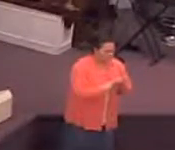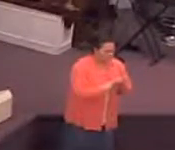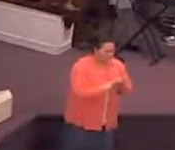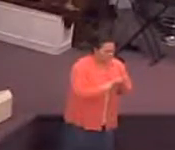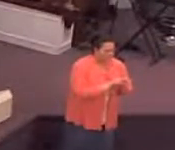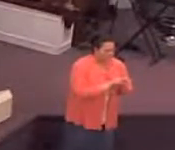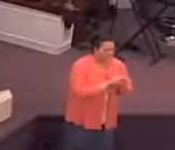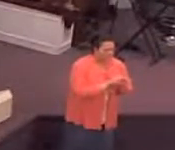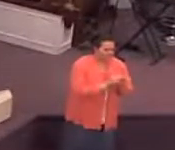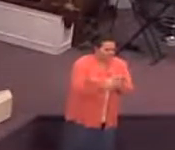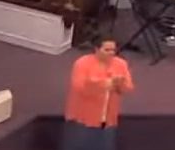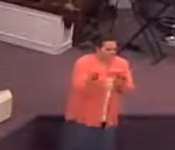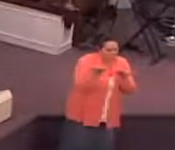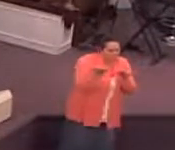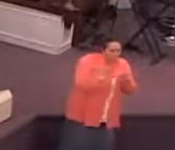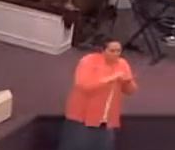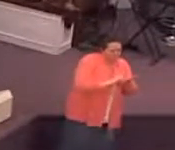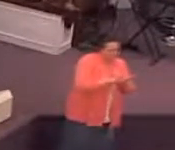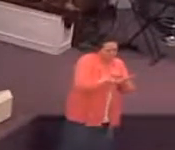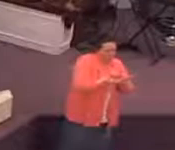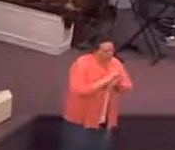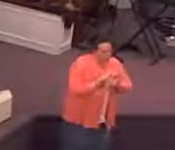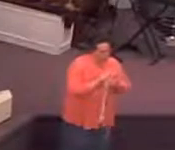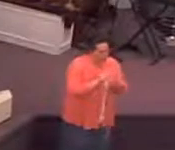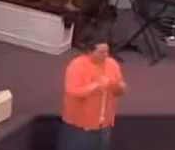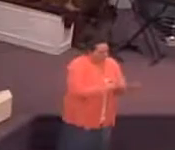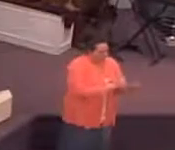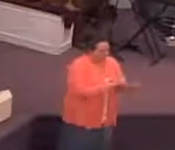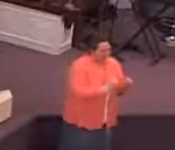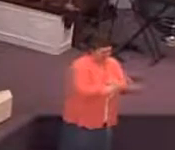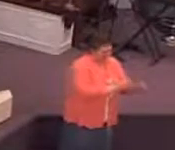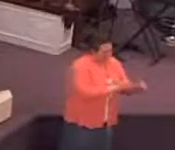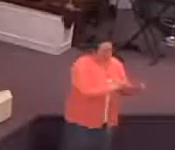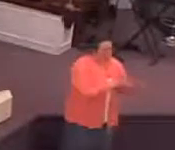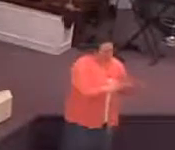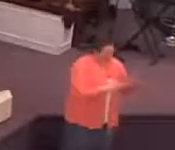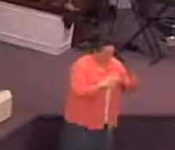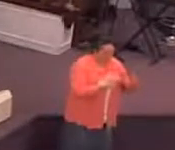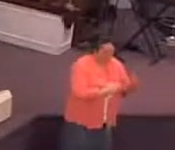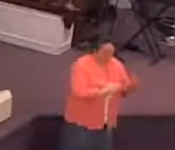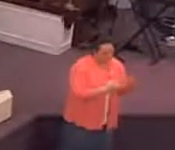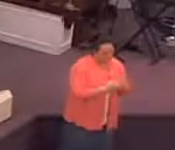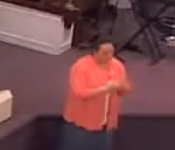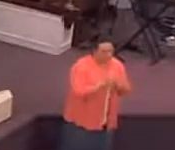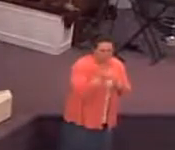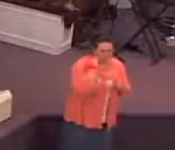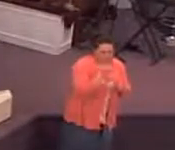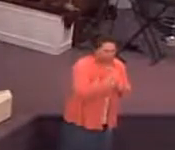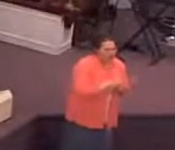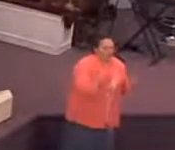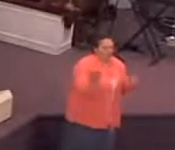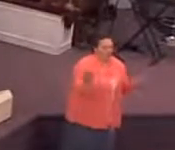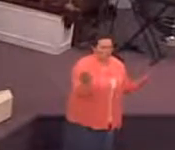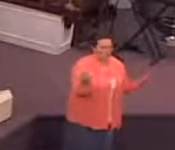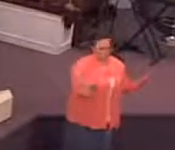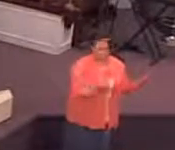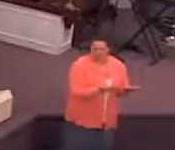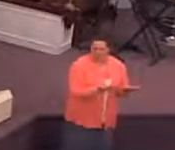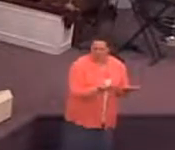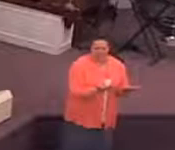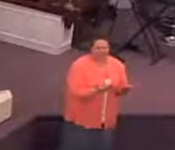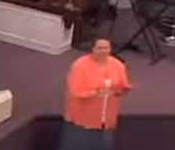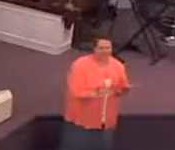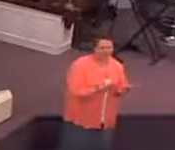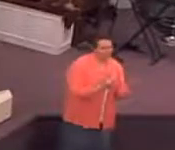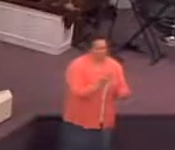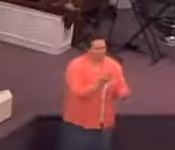Ghost apostolic revival in every one of us. Lord, especially throughout this assembly, God, that fires would burn